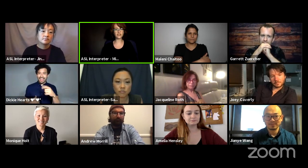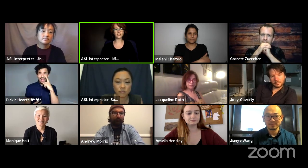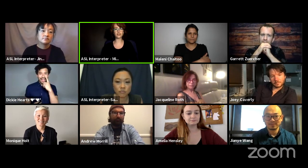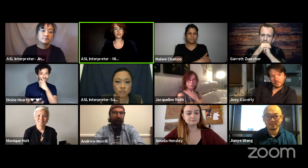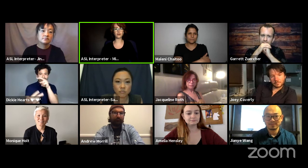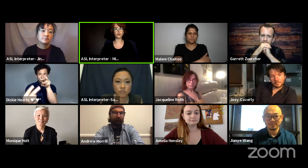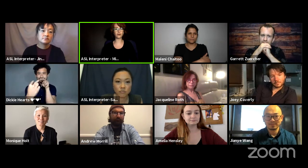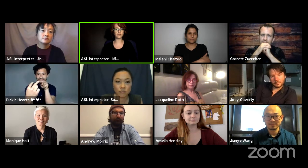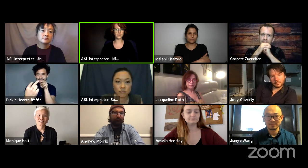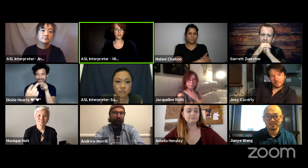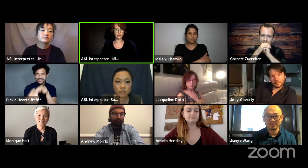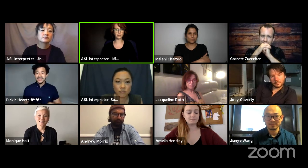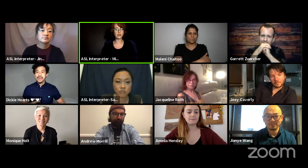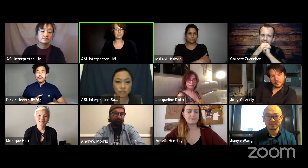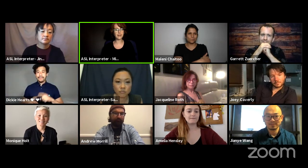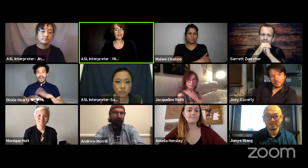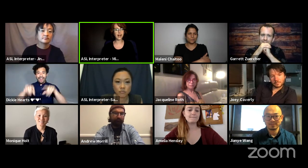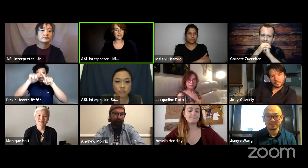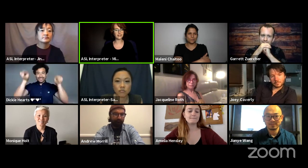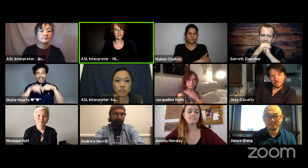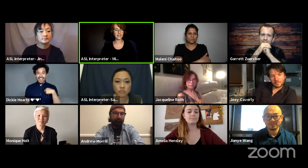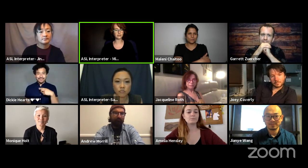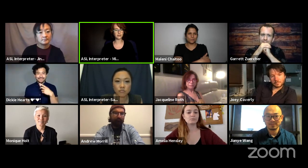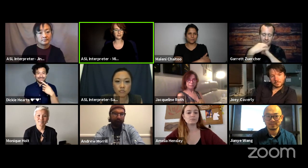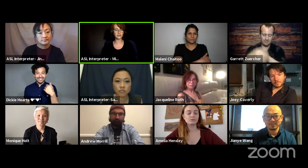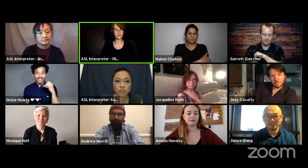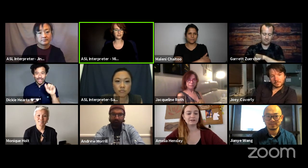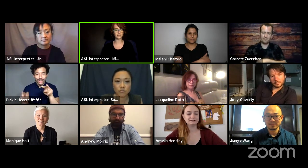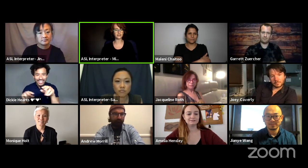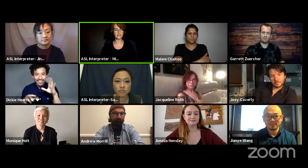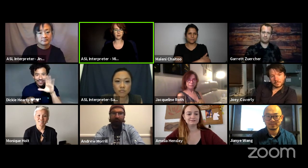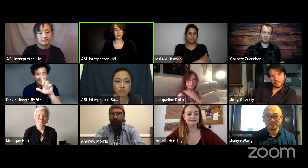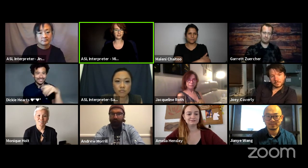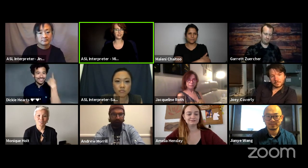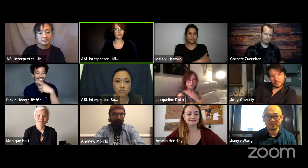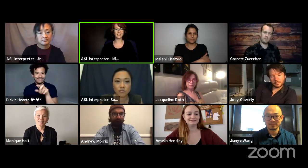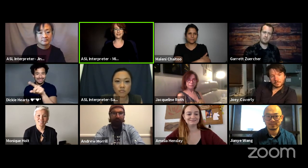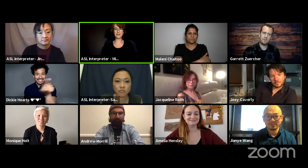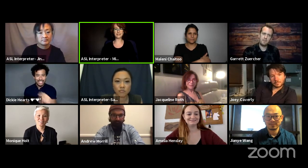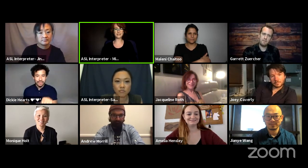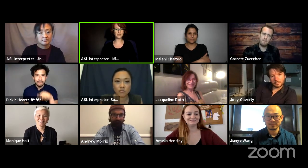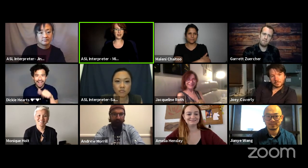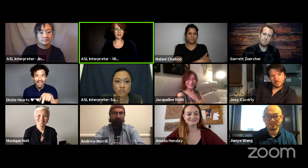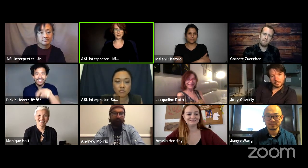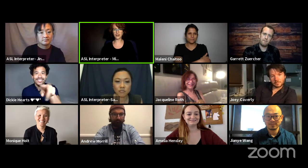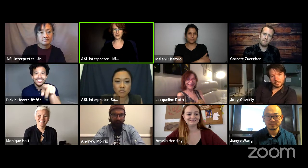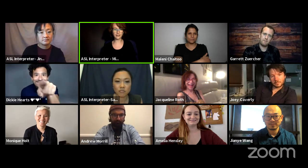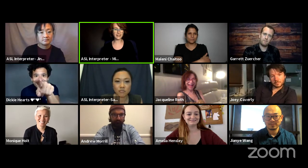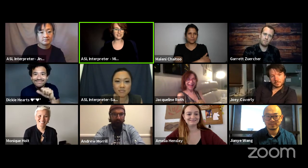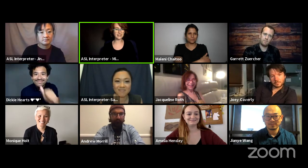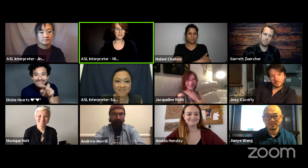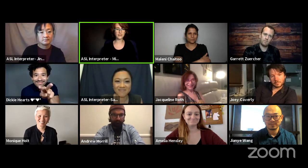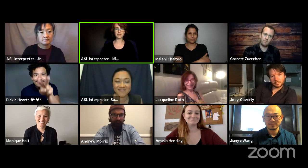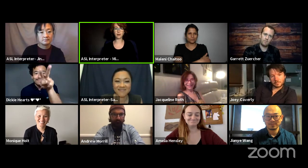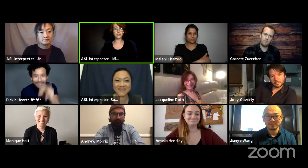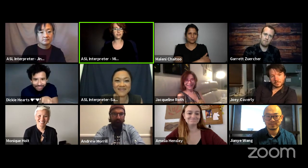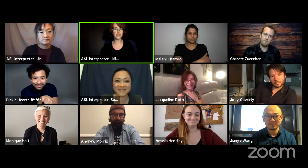stage or in film, you can make eye contact with your scene partner. But in Zoom, I'm trying to look at someone's face, but also I